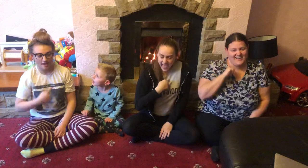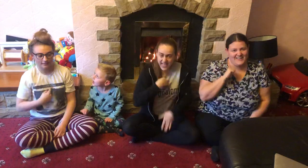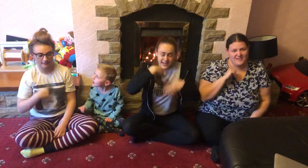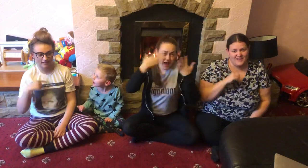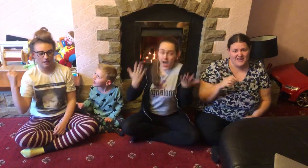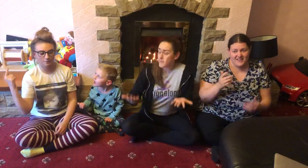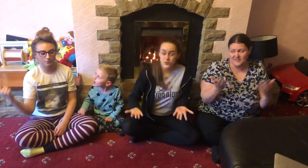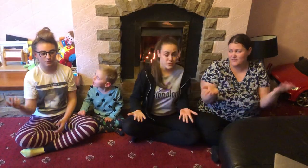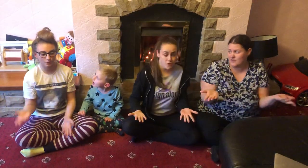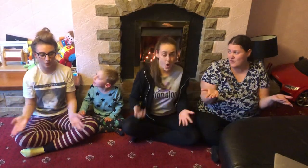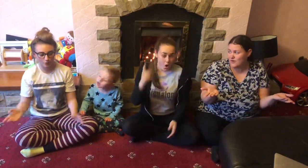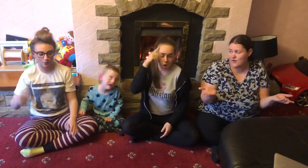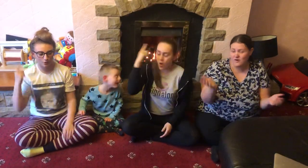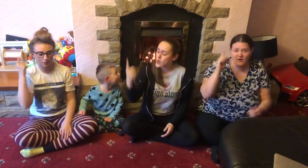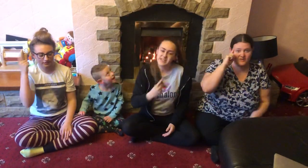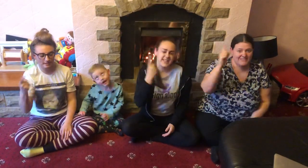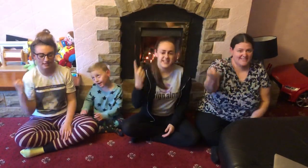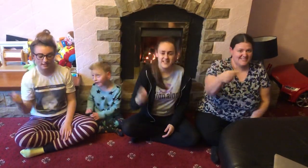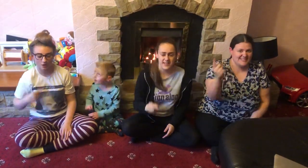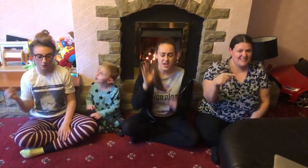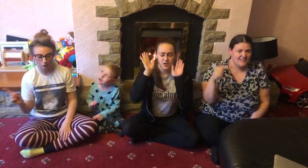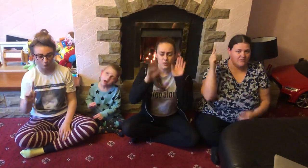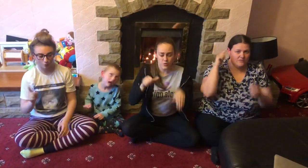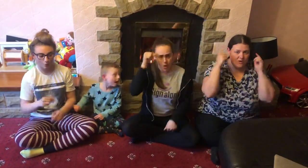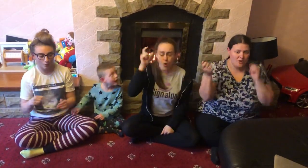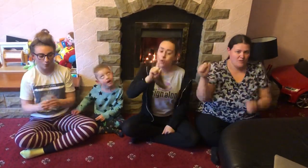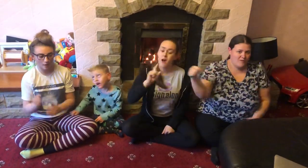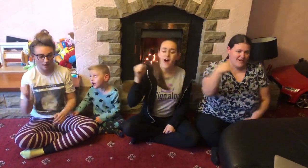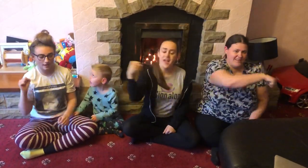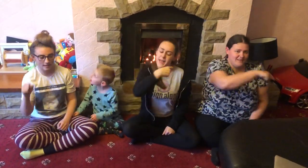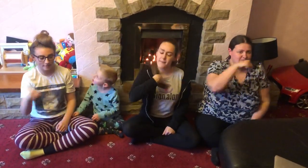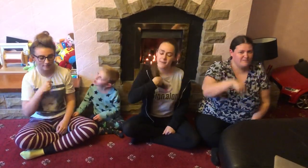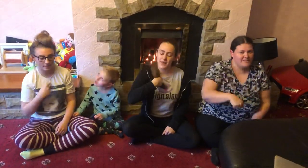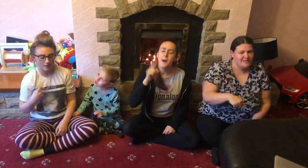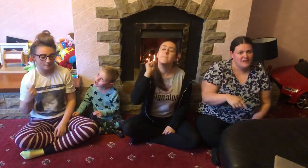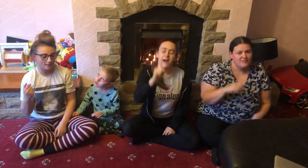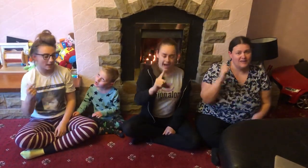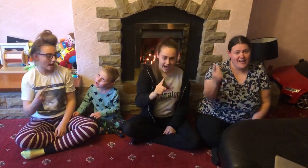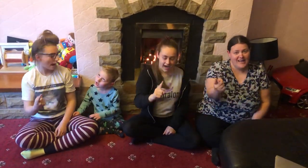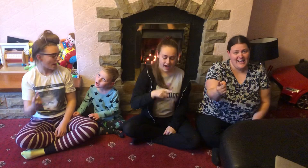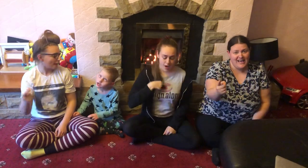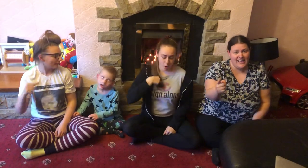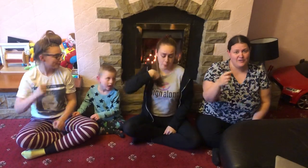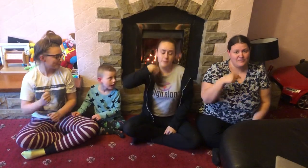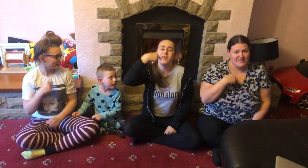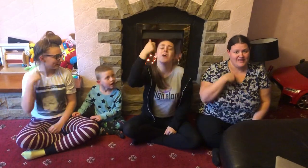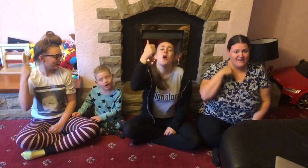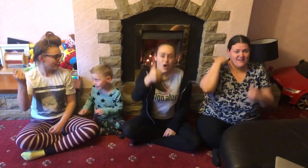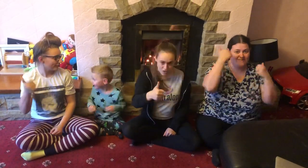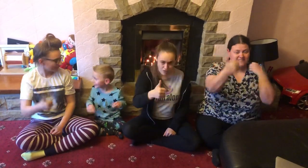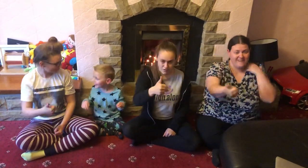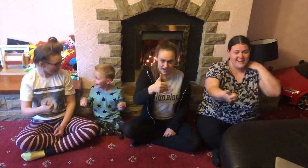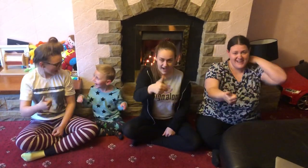And I'm so dizzy, don't know what hit me, but I'll be alright.